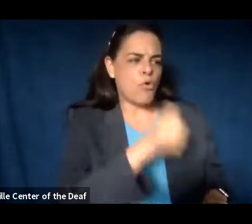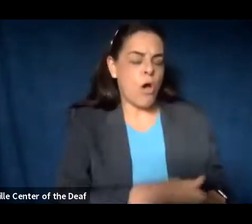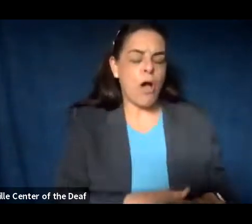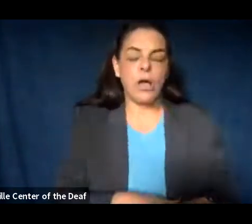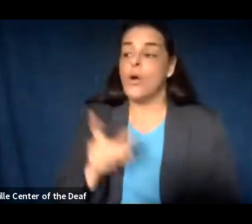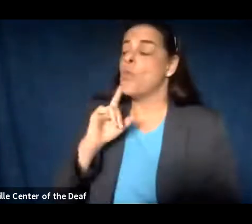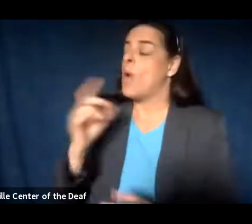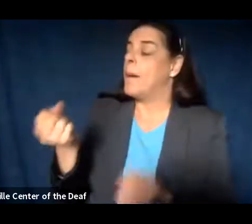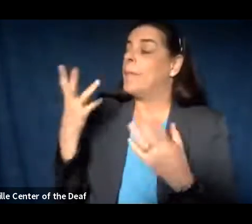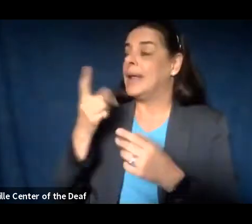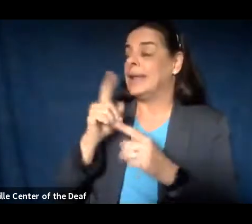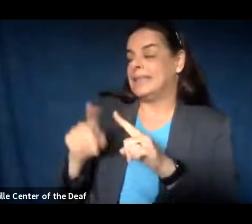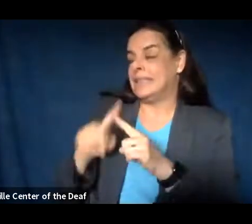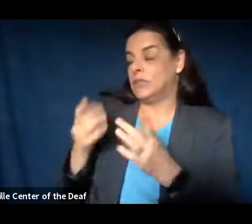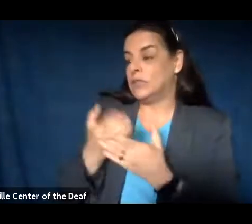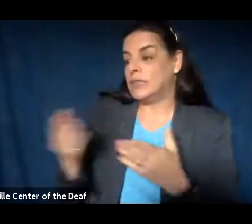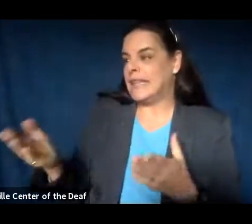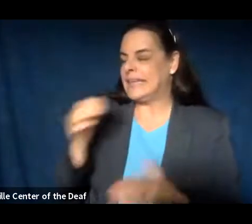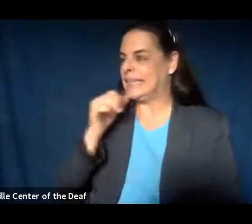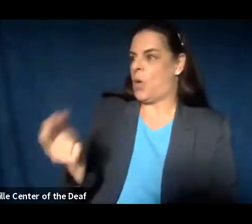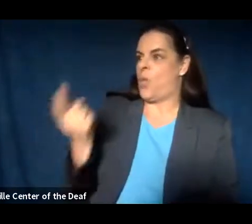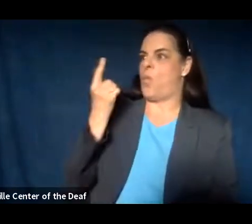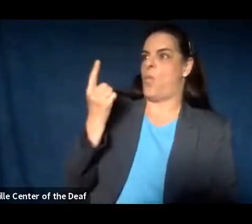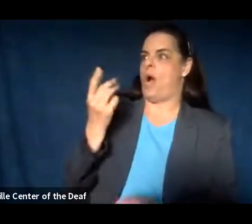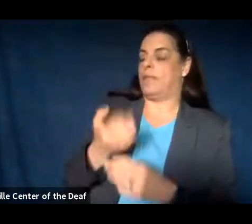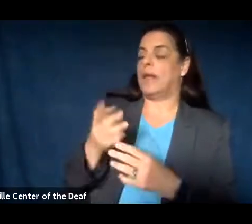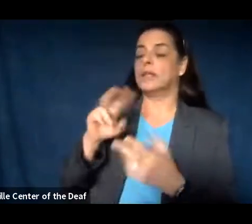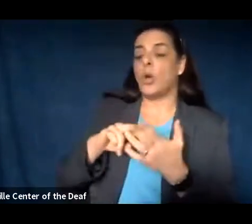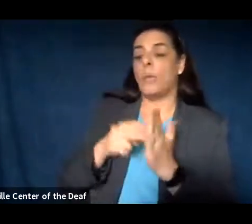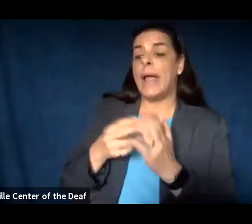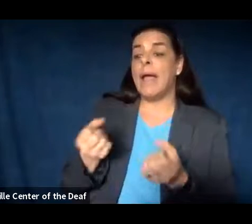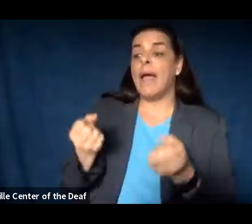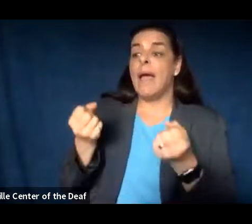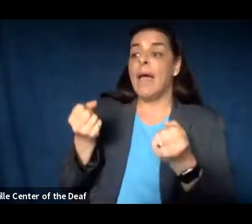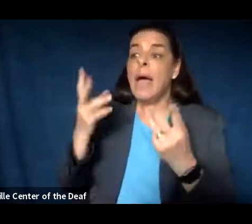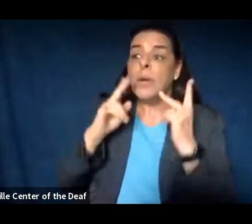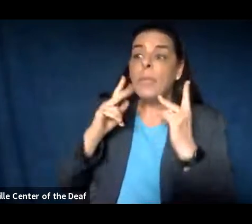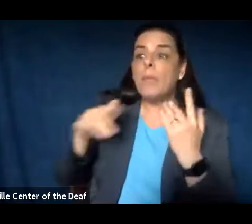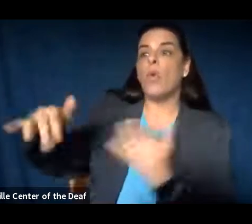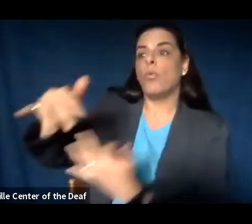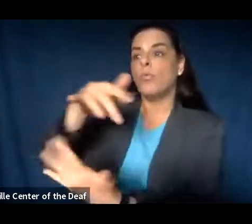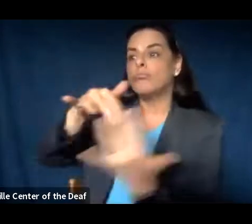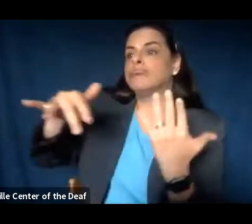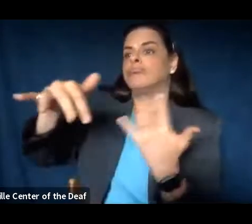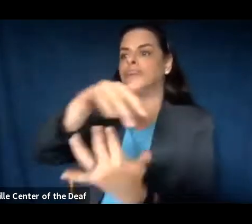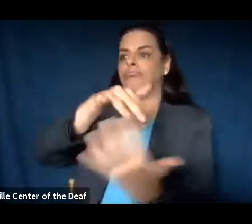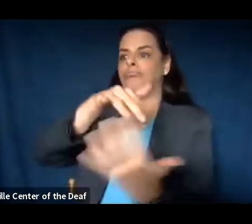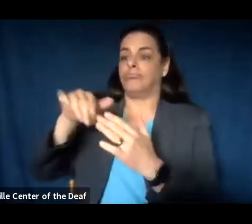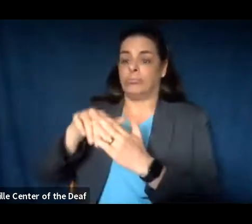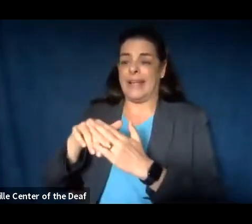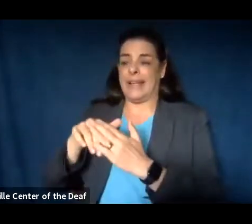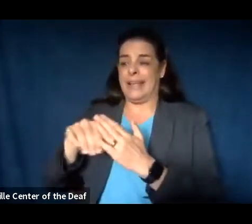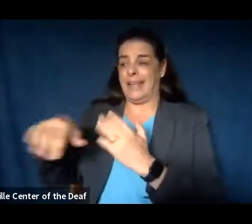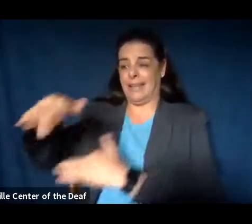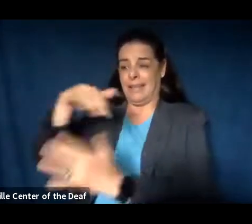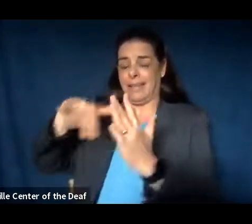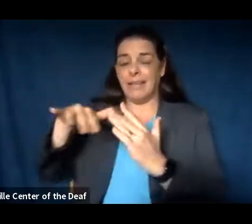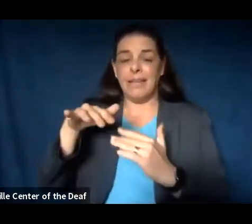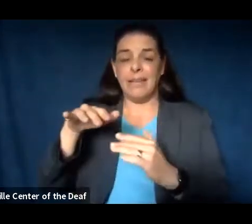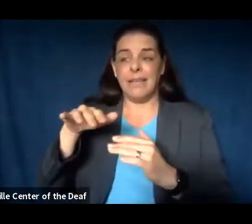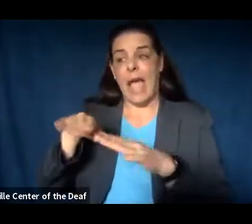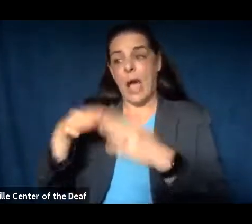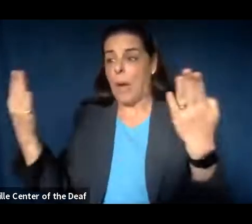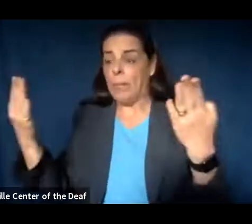variables. There's not a single variable. So it's activity in the population and how many folks are moving around and how we're interacting with each